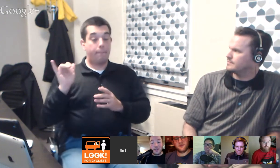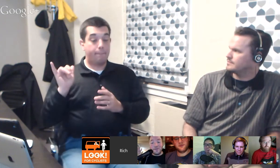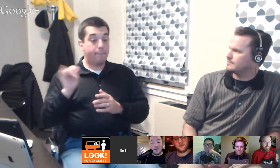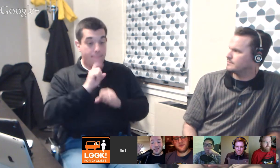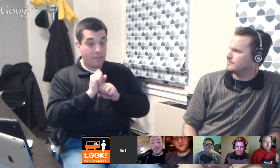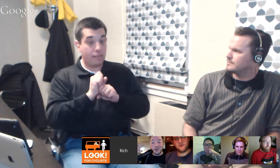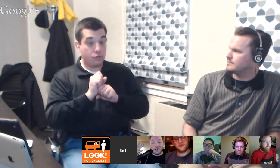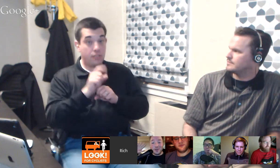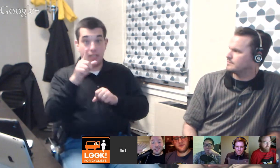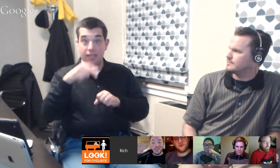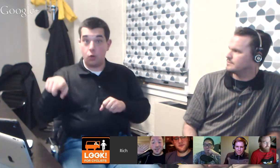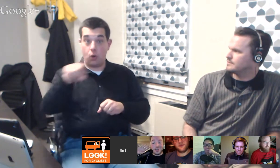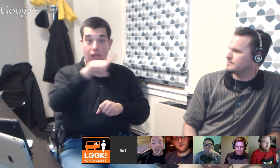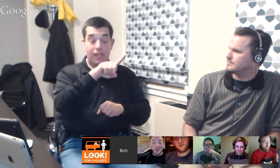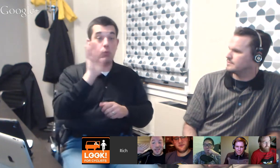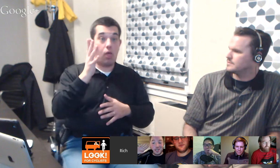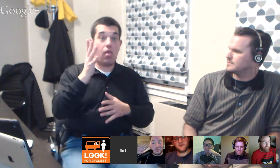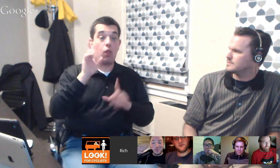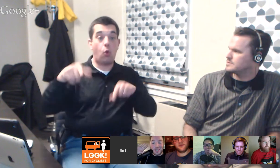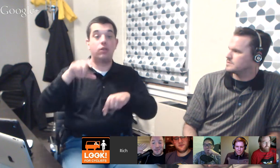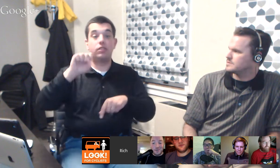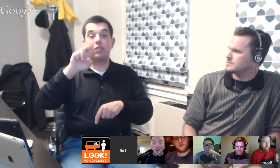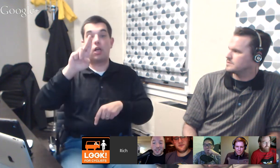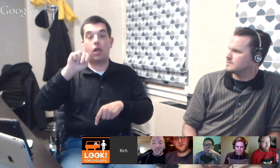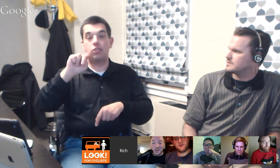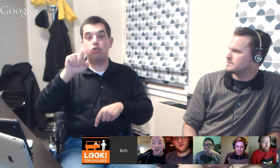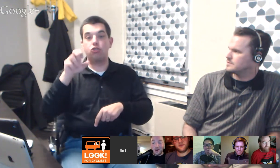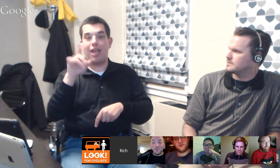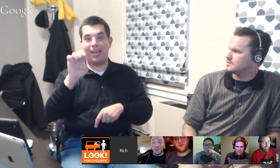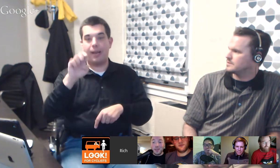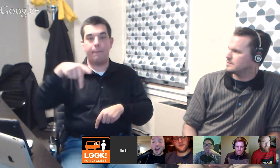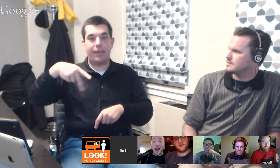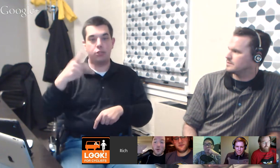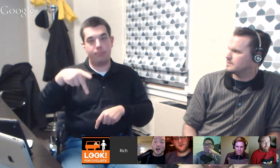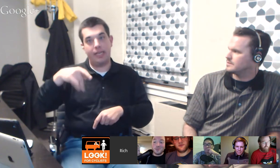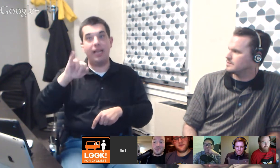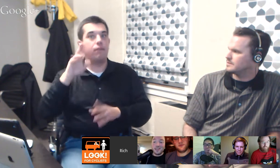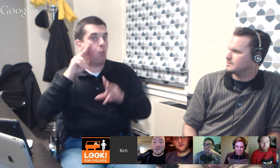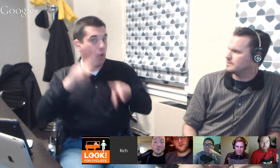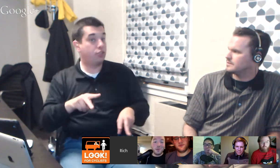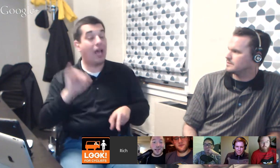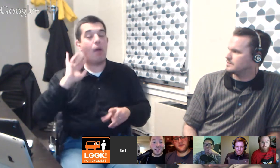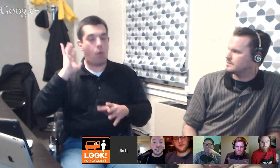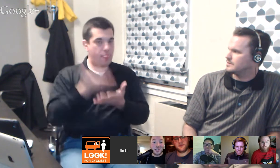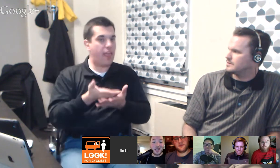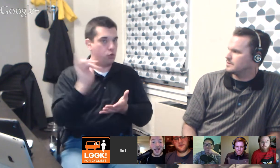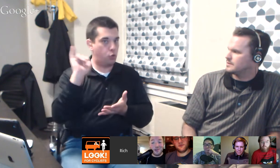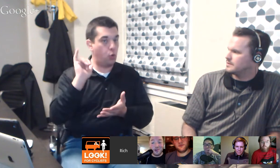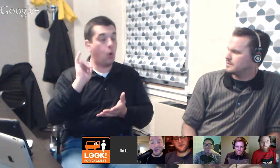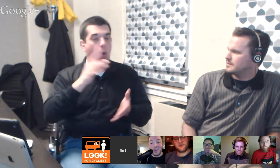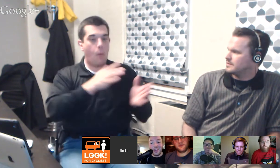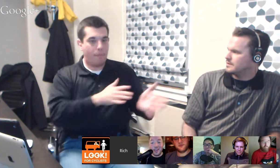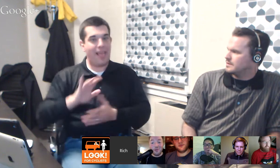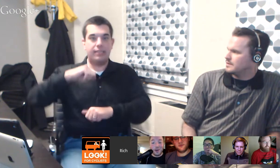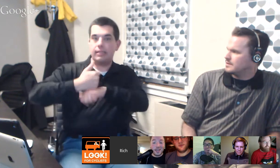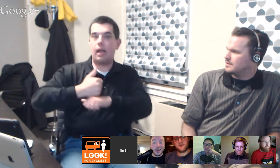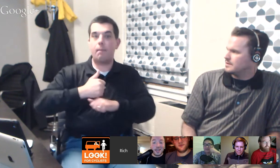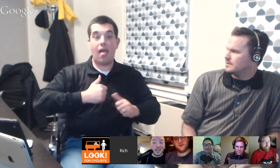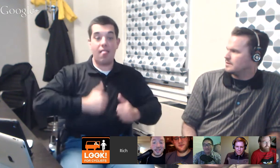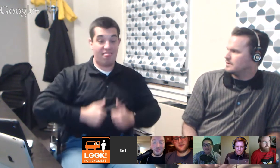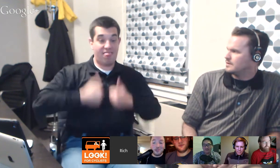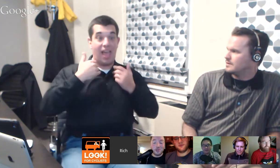Actually, if you guys are going to Sunshine PHP, if you're watching, I will also be there, and we're planning on doing a live recording